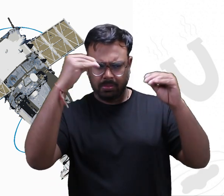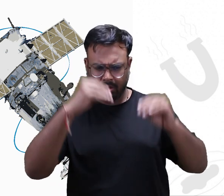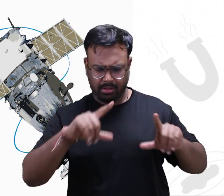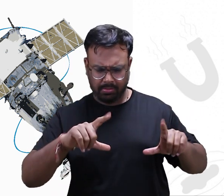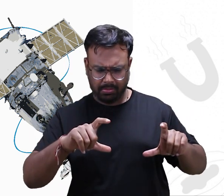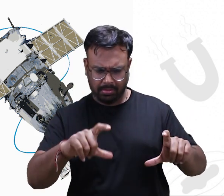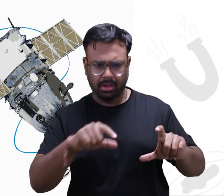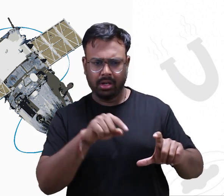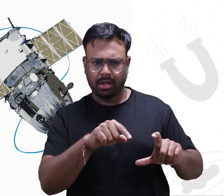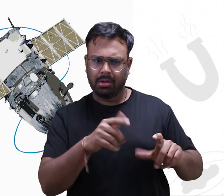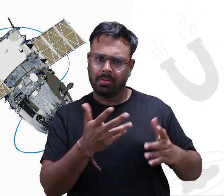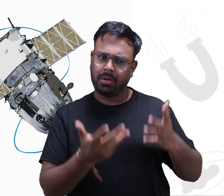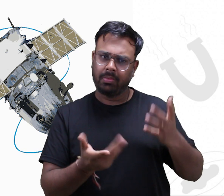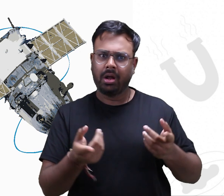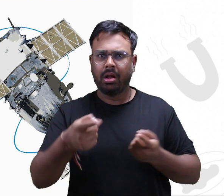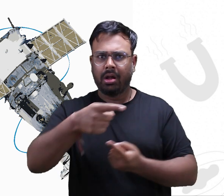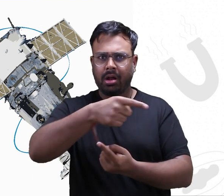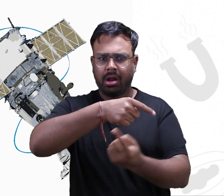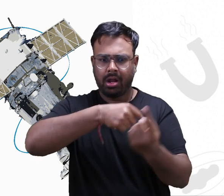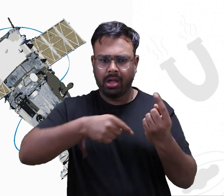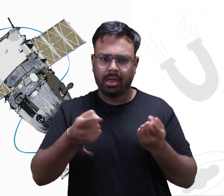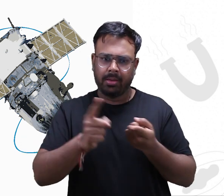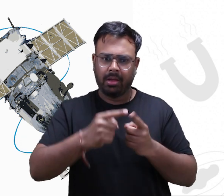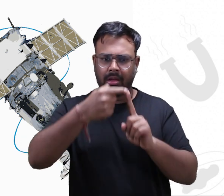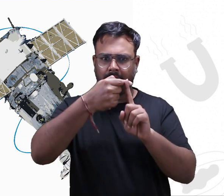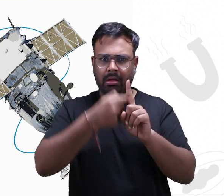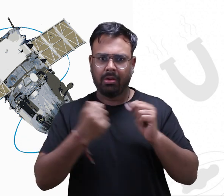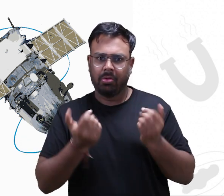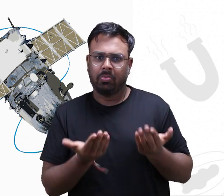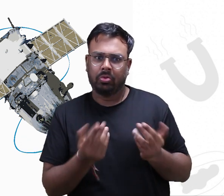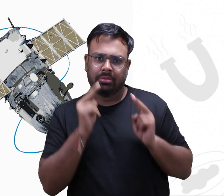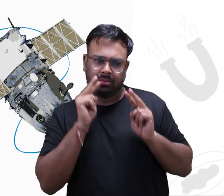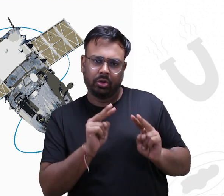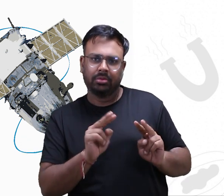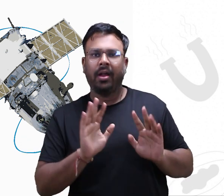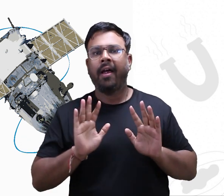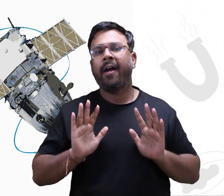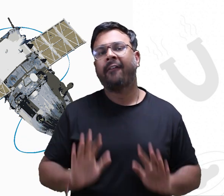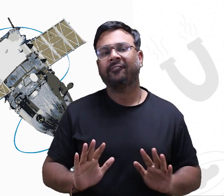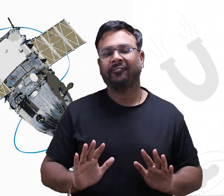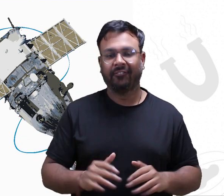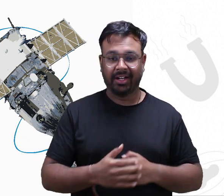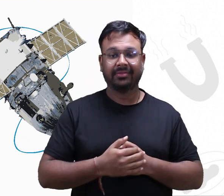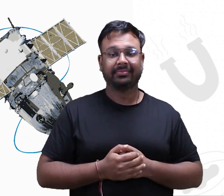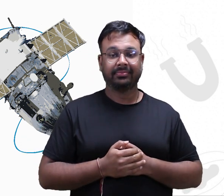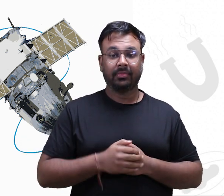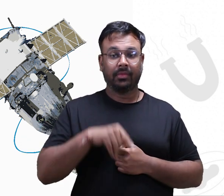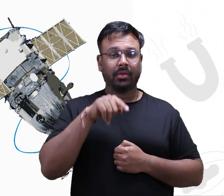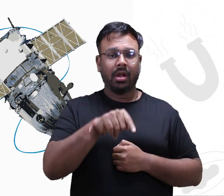Pacific buoys that measure ocean temperature at current, providing real-time data